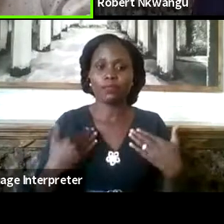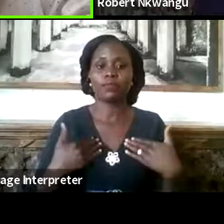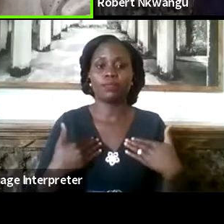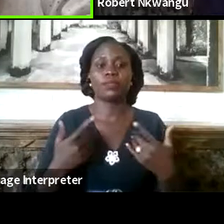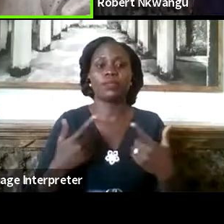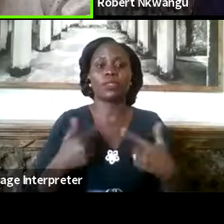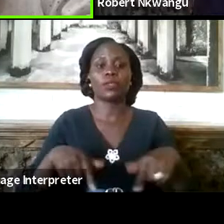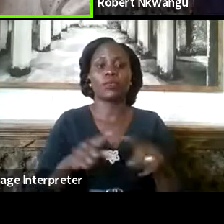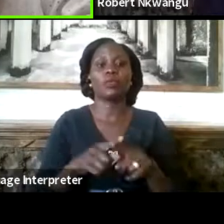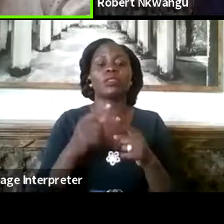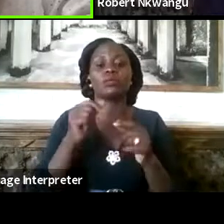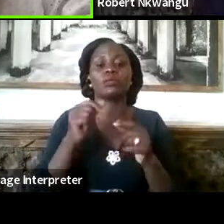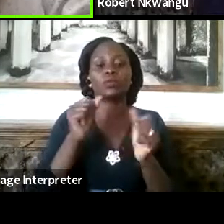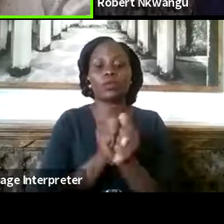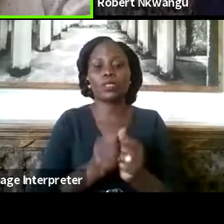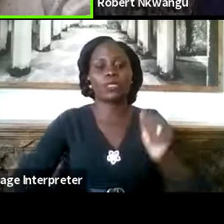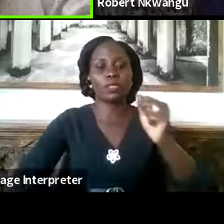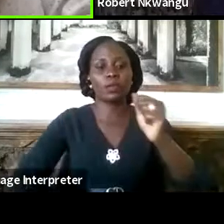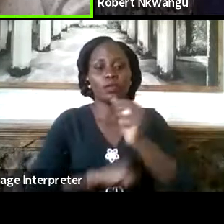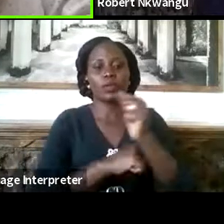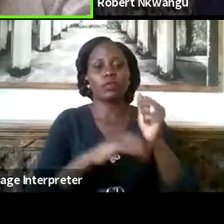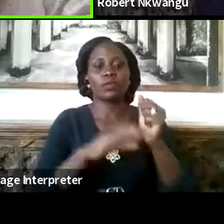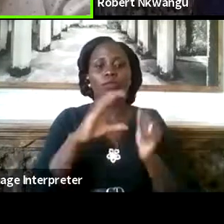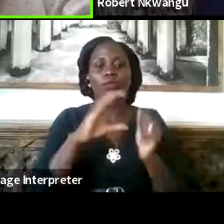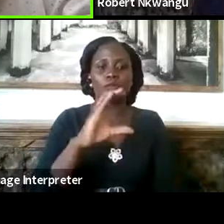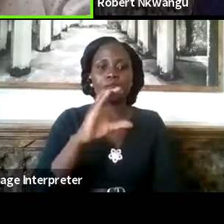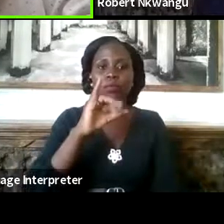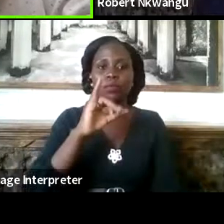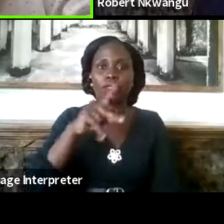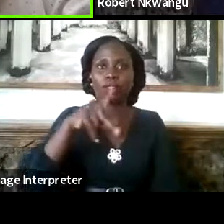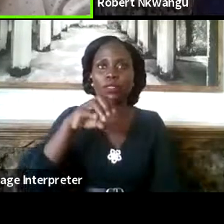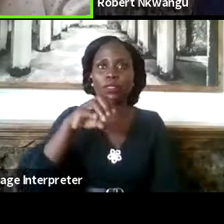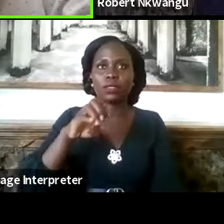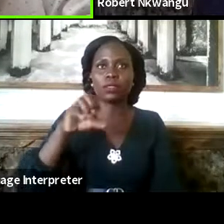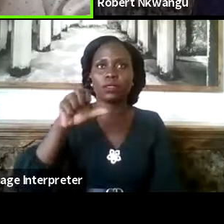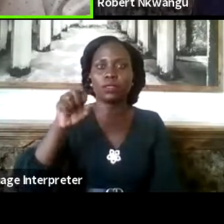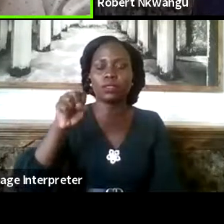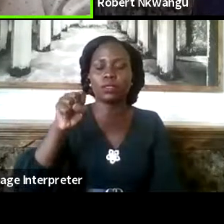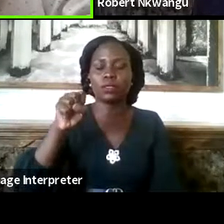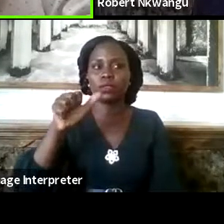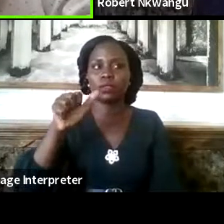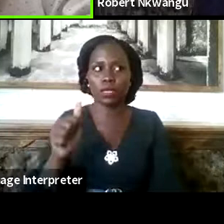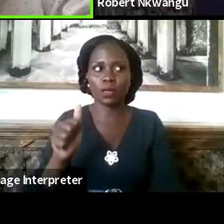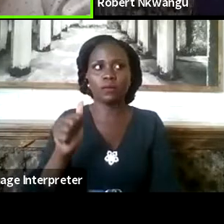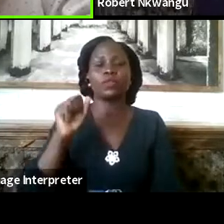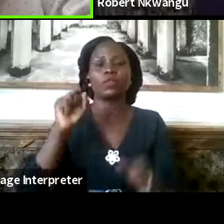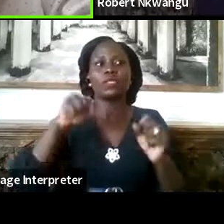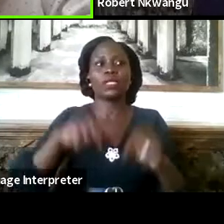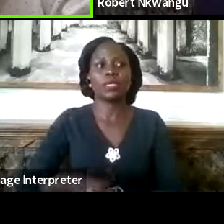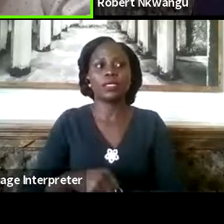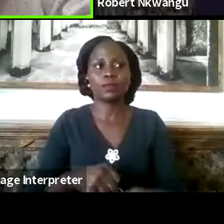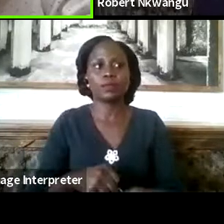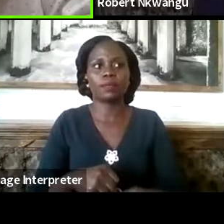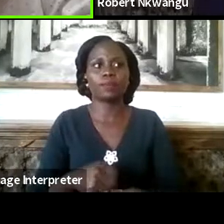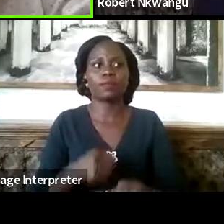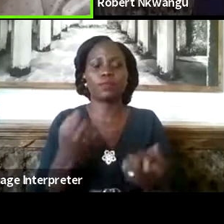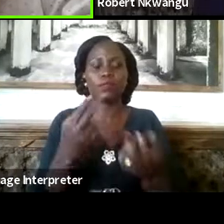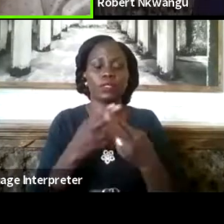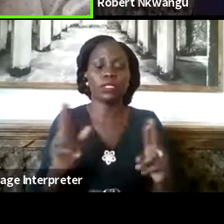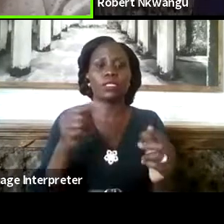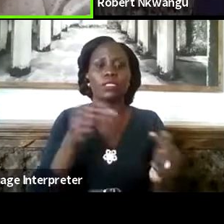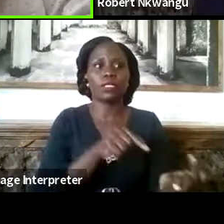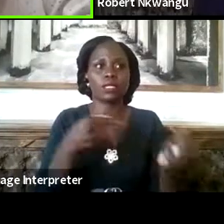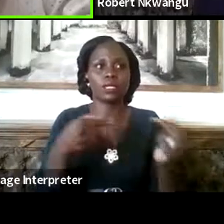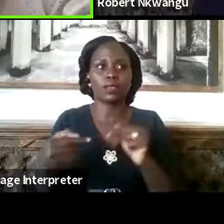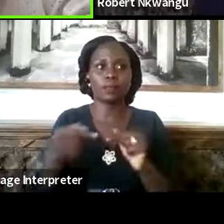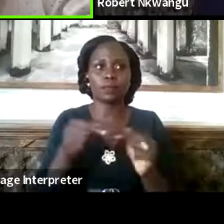from CIPESA, at least in Mozambique, we were able to initiate discussions amongst the